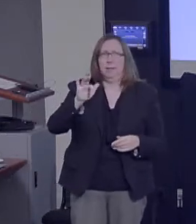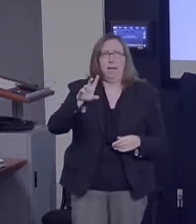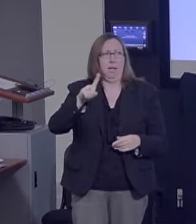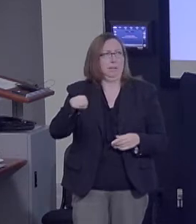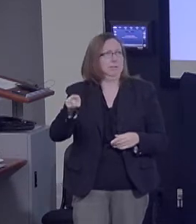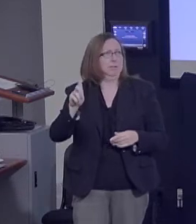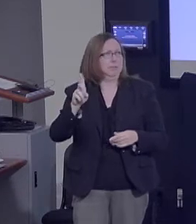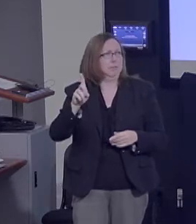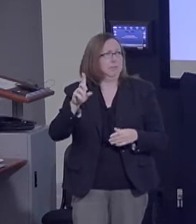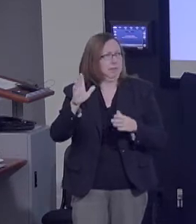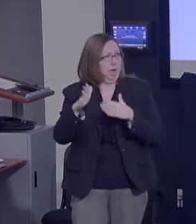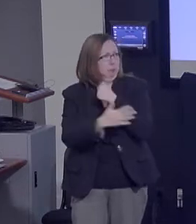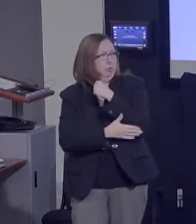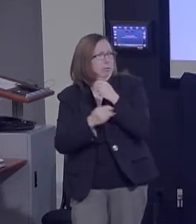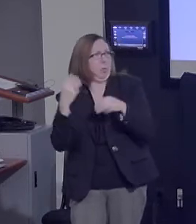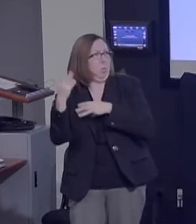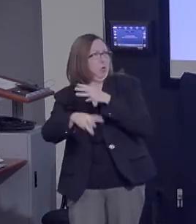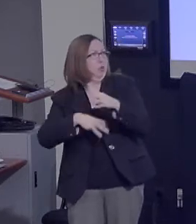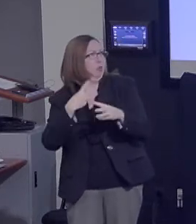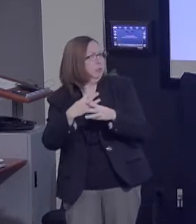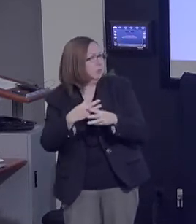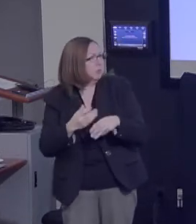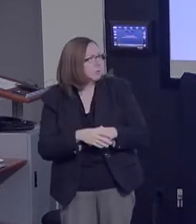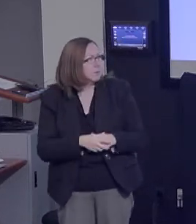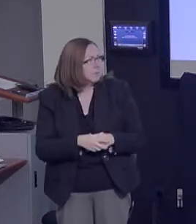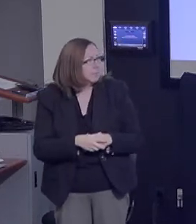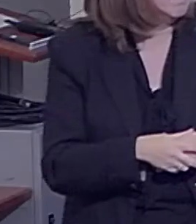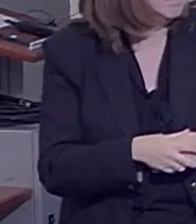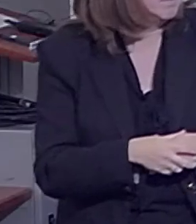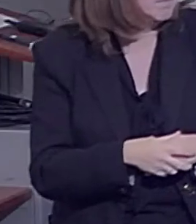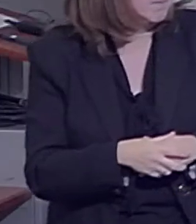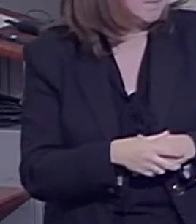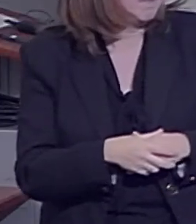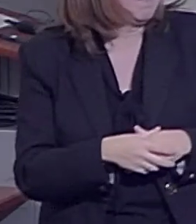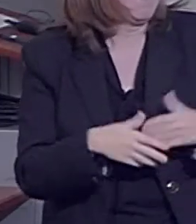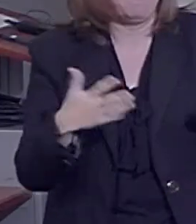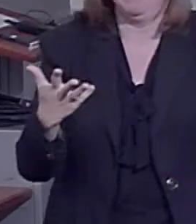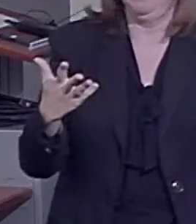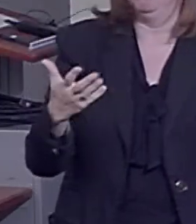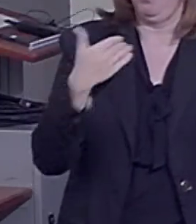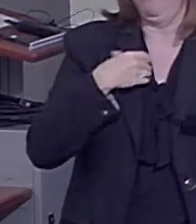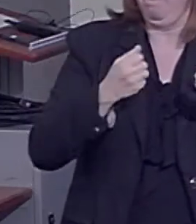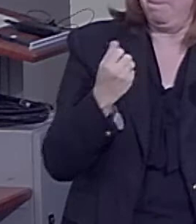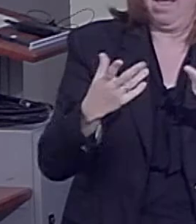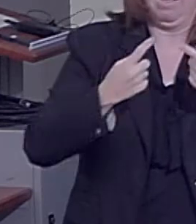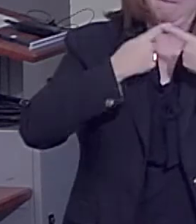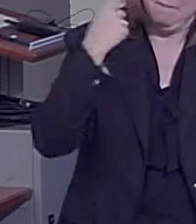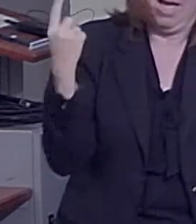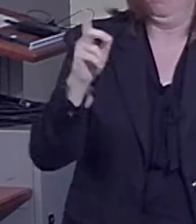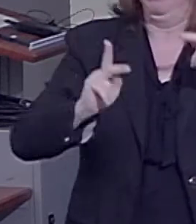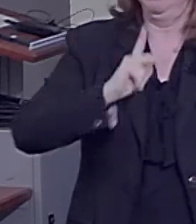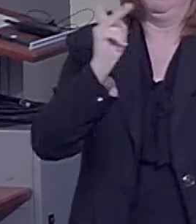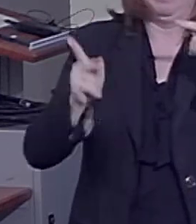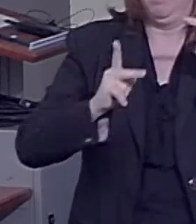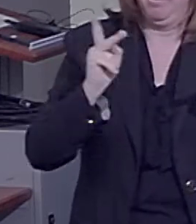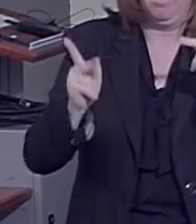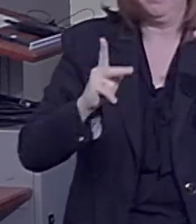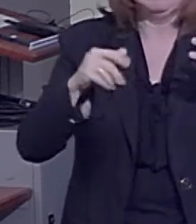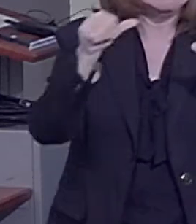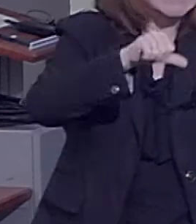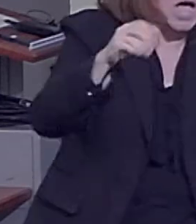It's the country where was born Goethe, Beethoven, Hegel, many